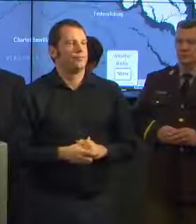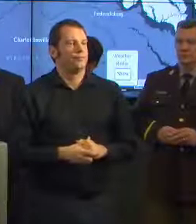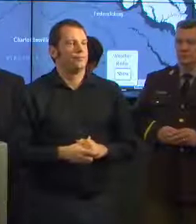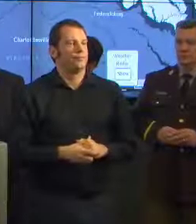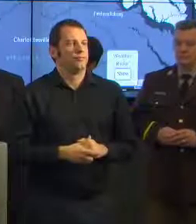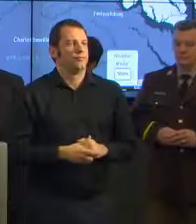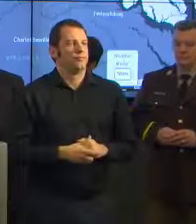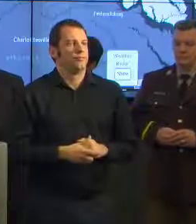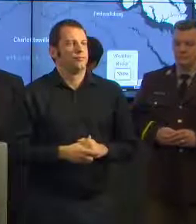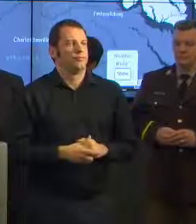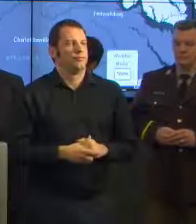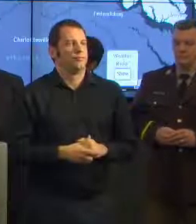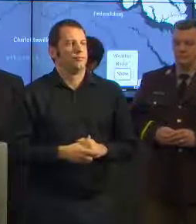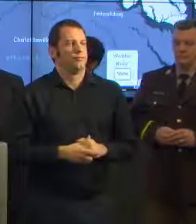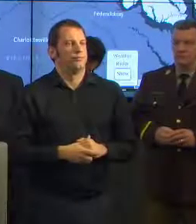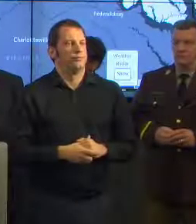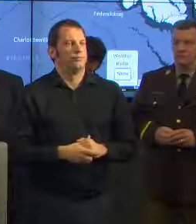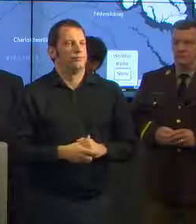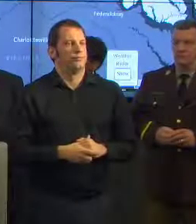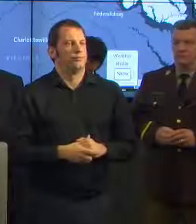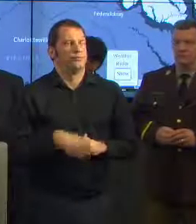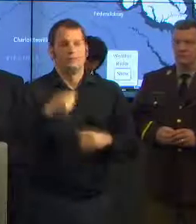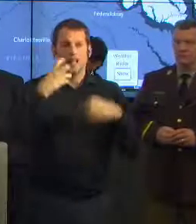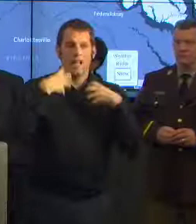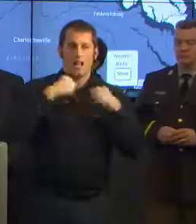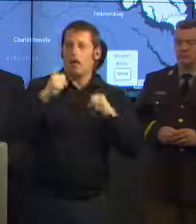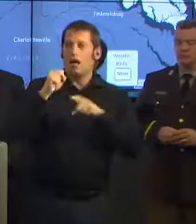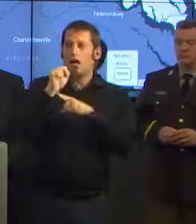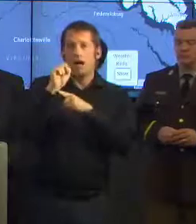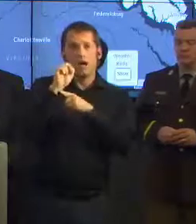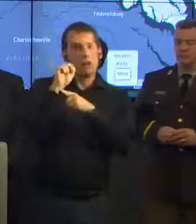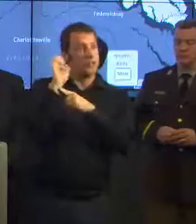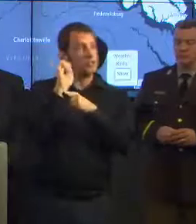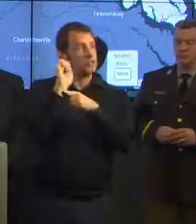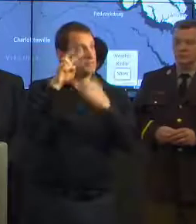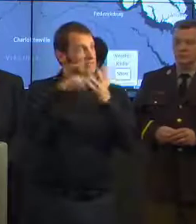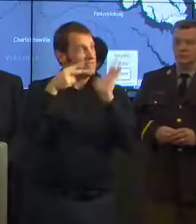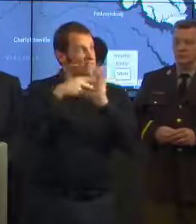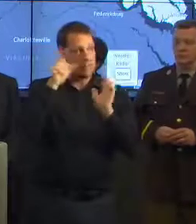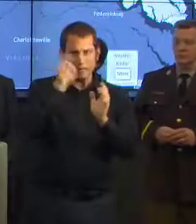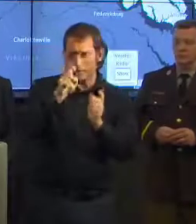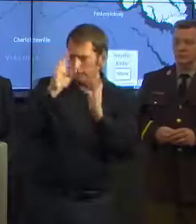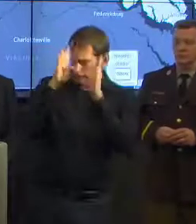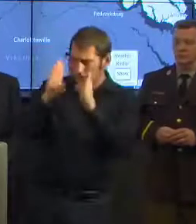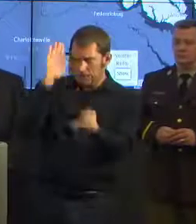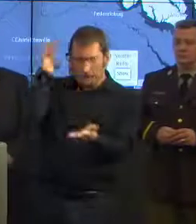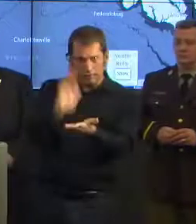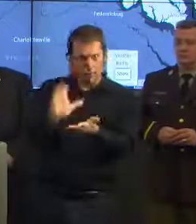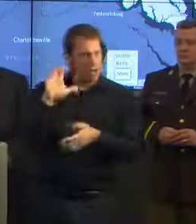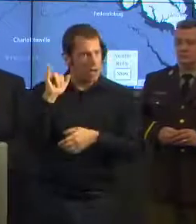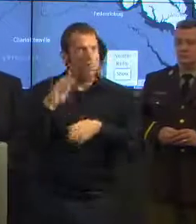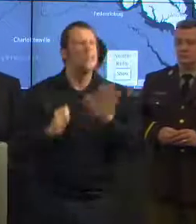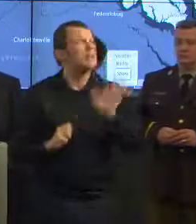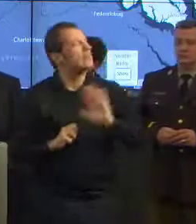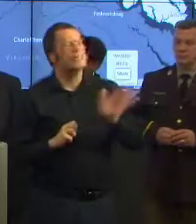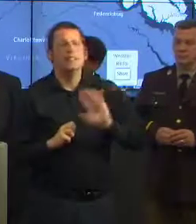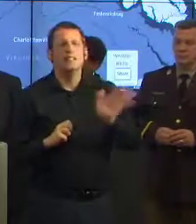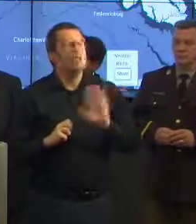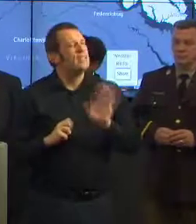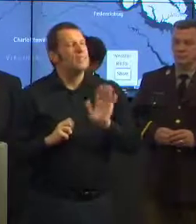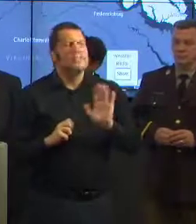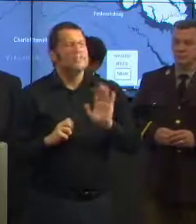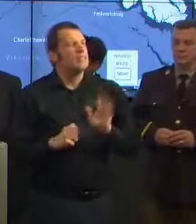under control or lowering recidivism. It's not just about helping people to